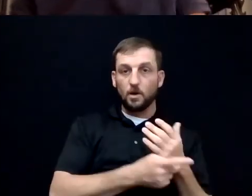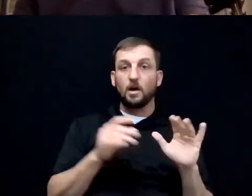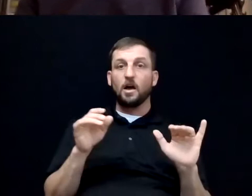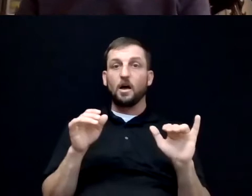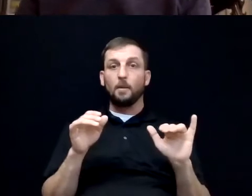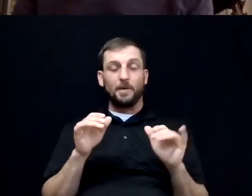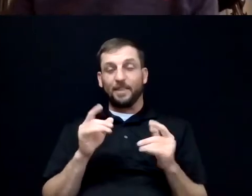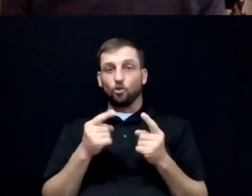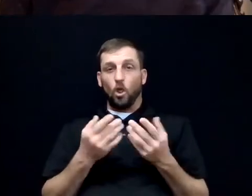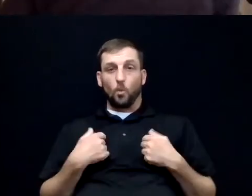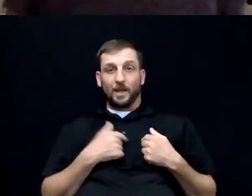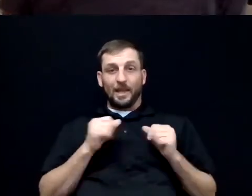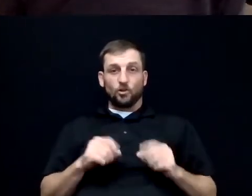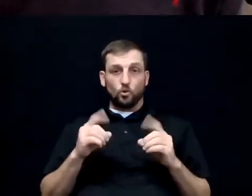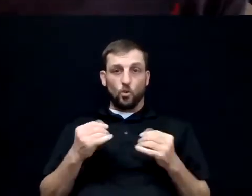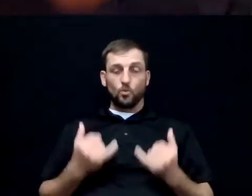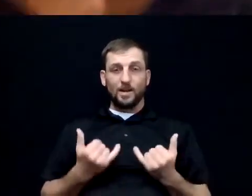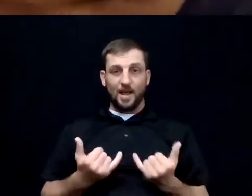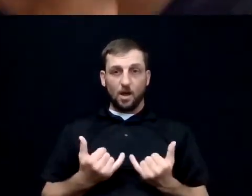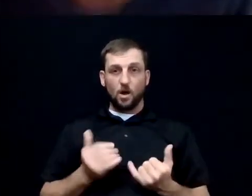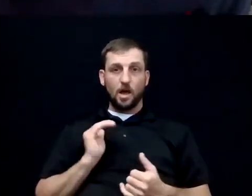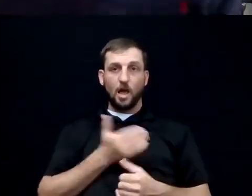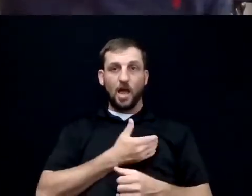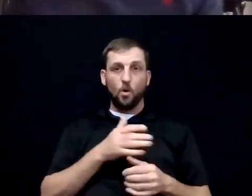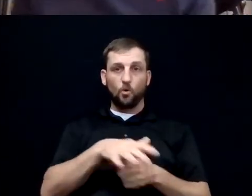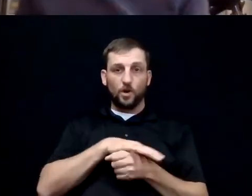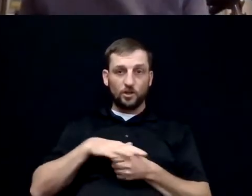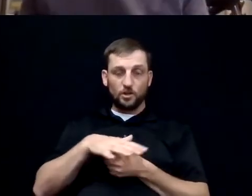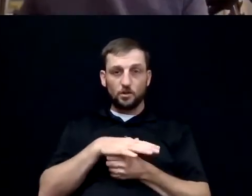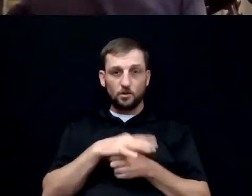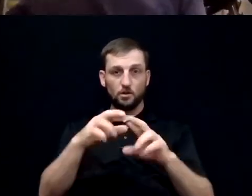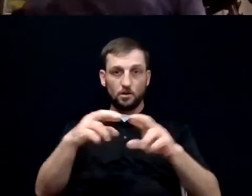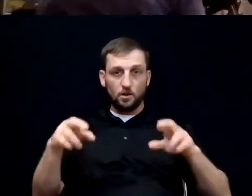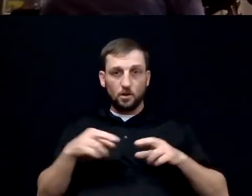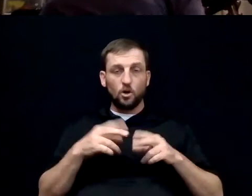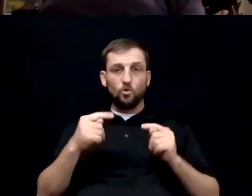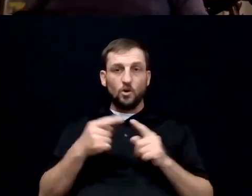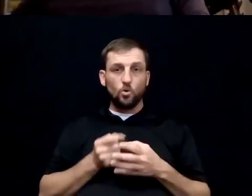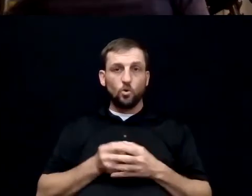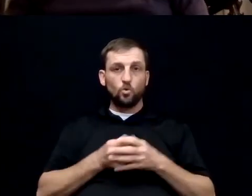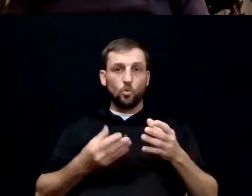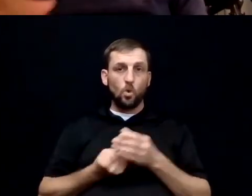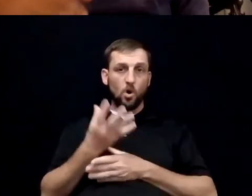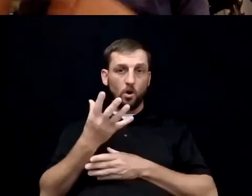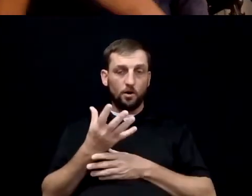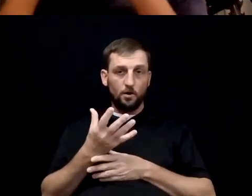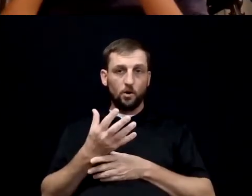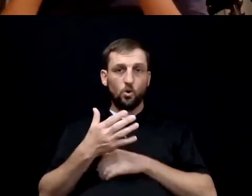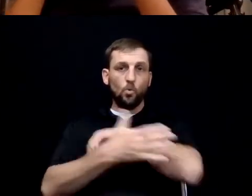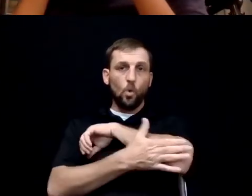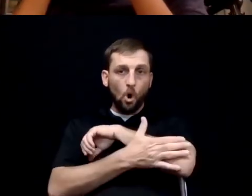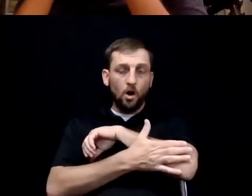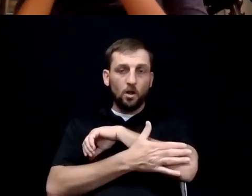we can do right now in our region to expand rural mobility. Again, we've got the